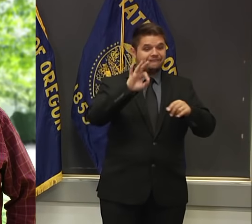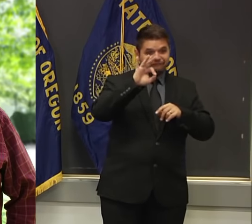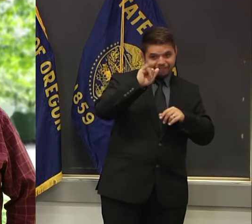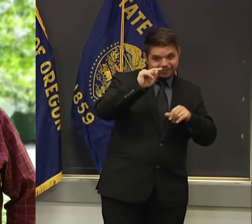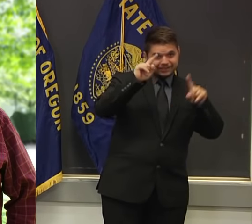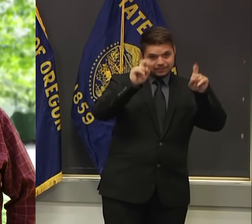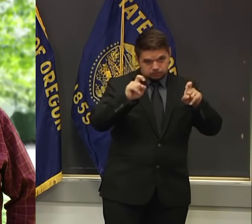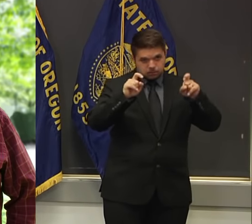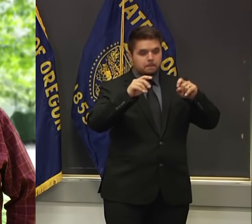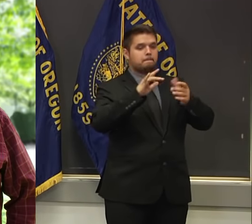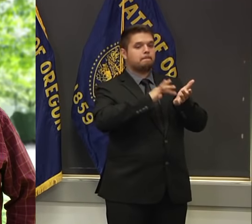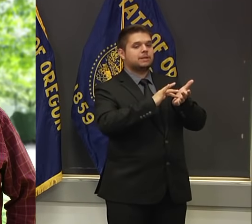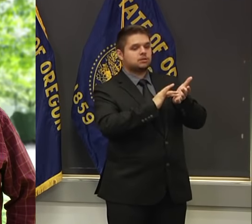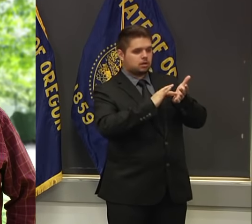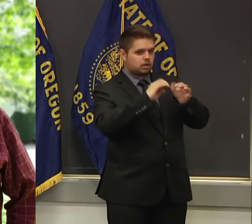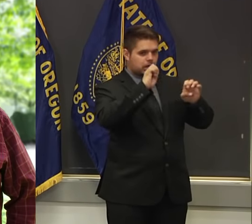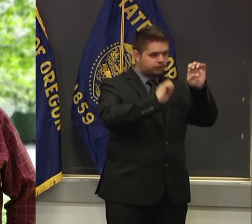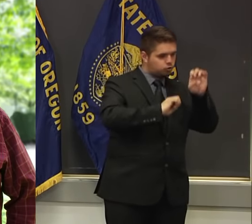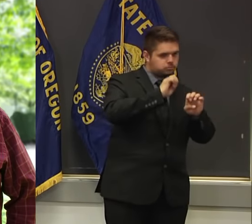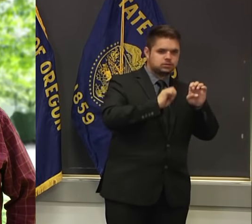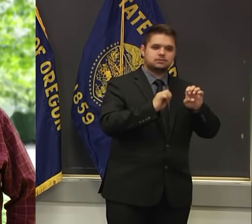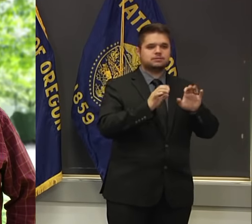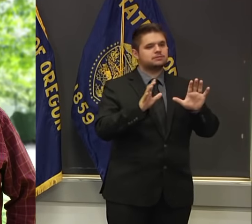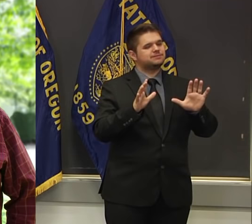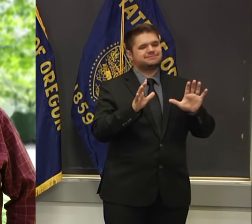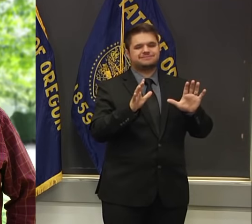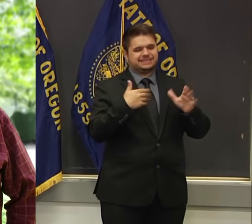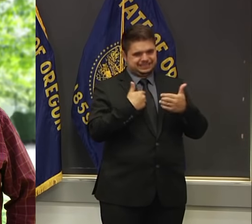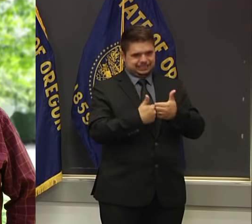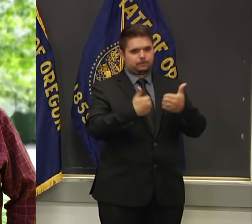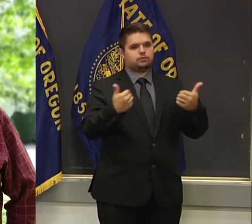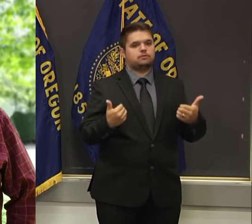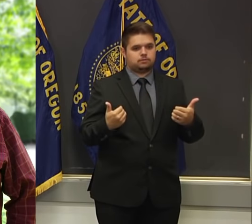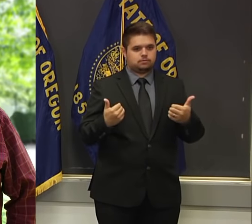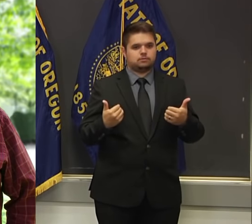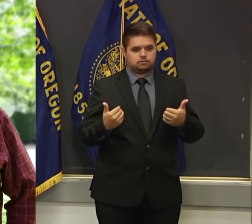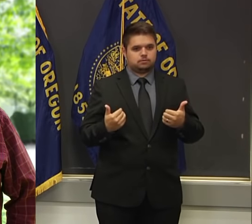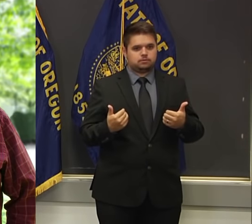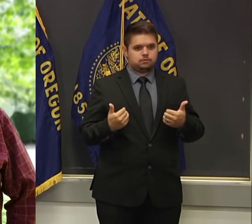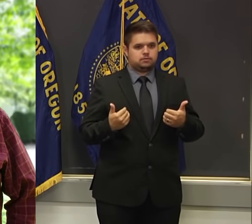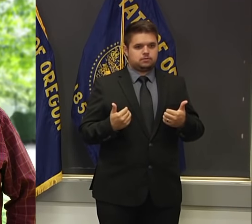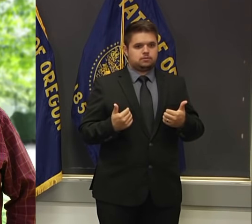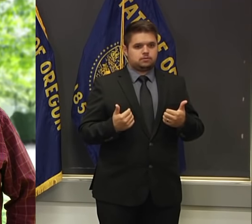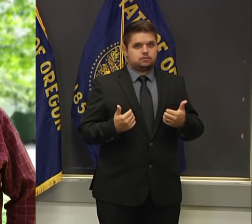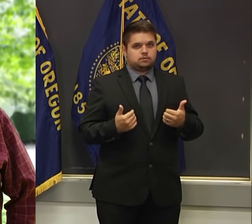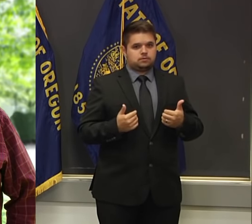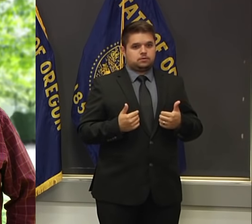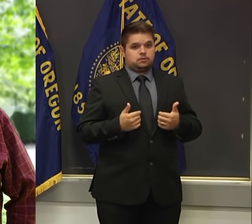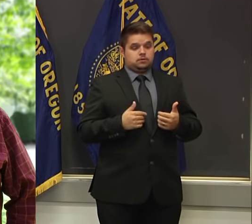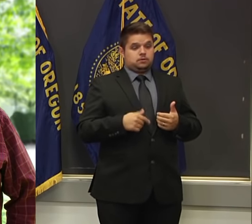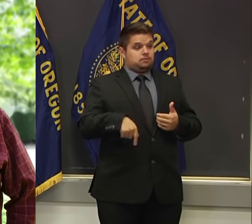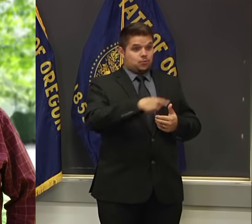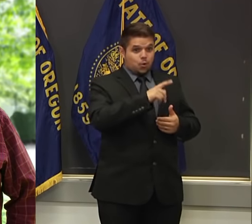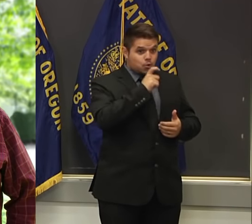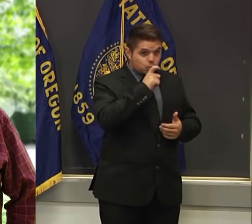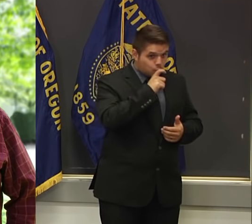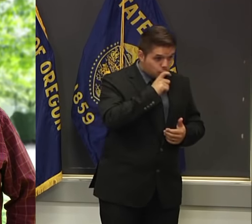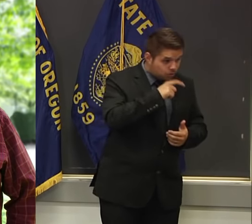Okay. Strictly speaking, if they're not employees, our requirements don't apply to them anyway. Mm-hmm. For a respirator to